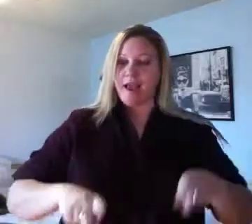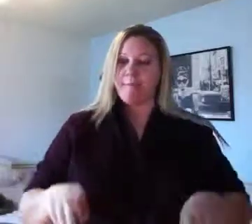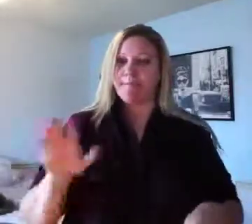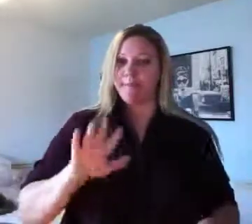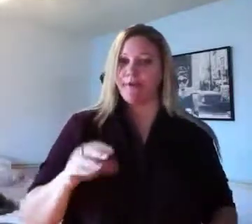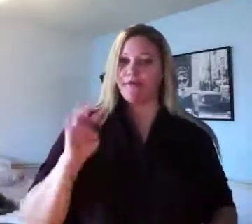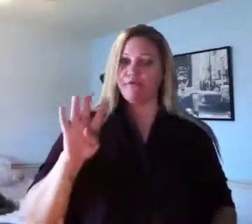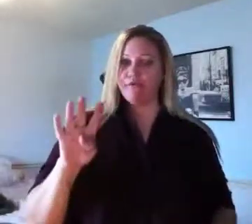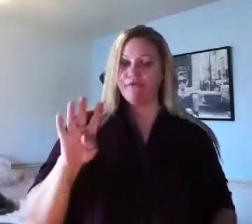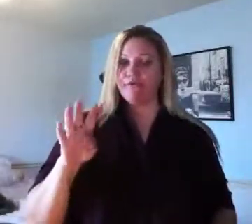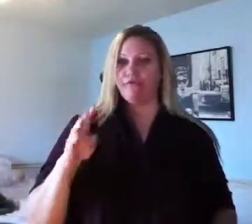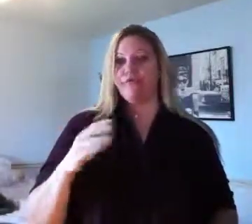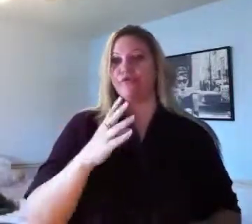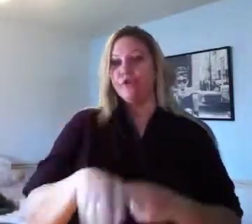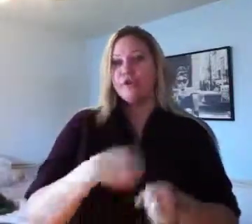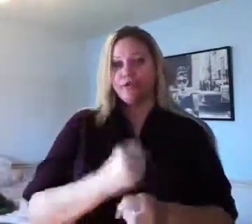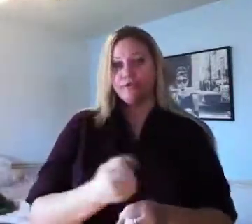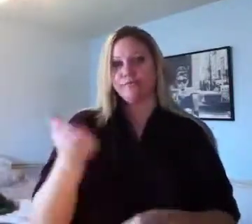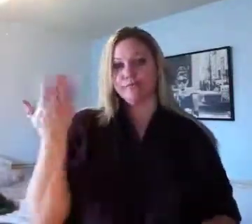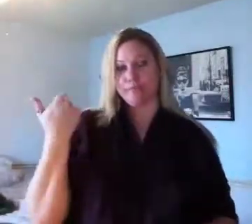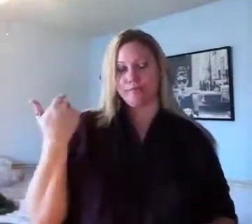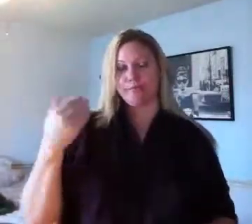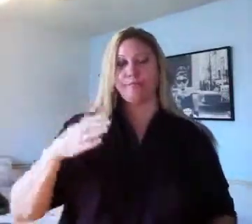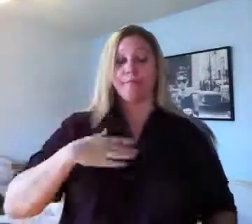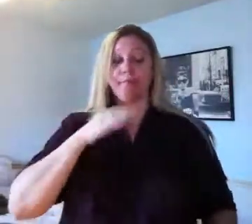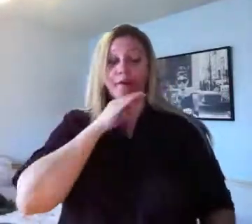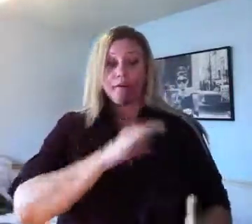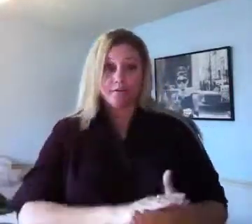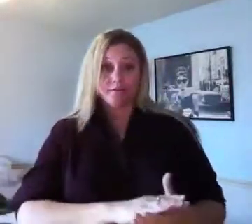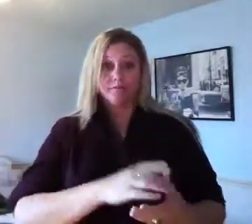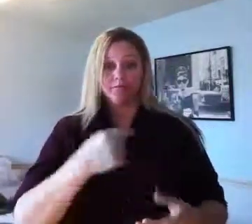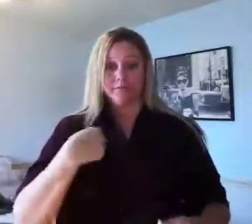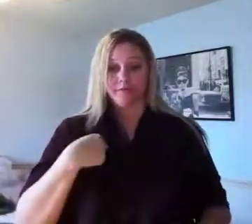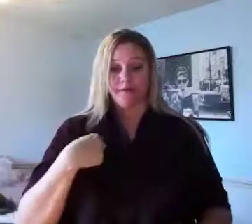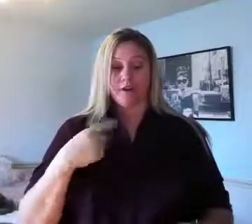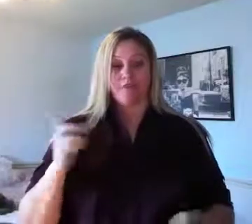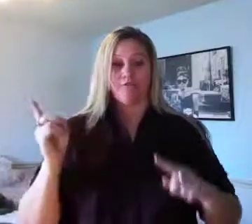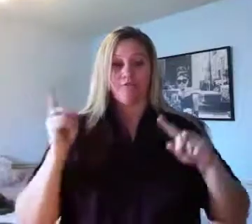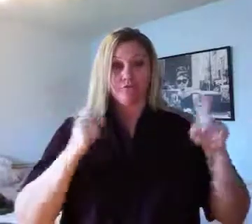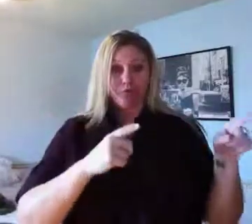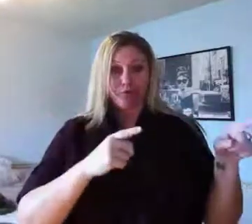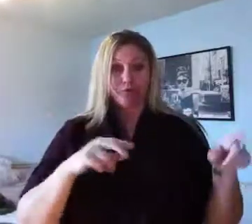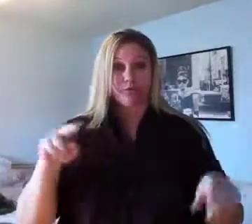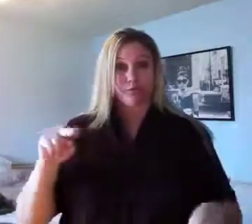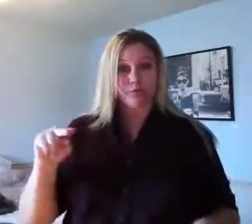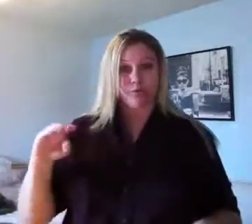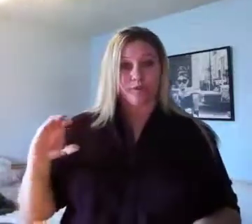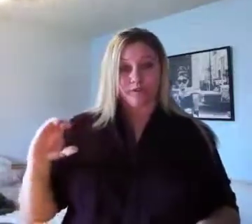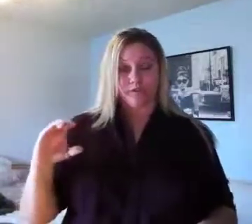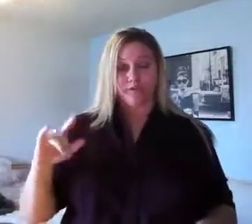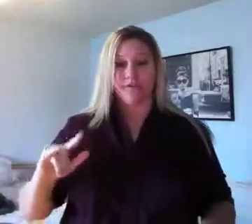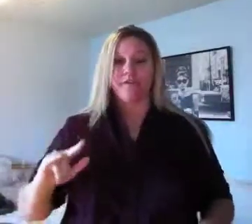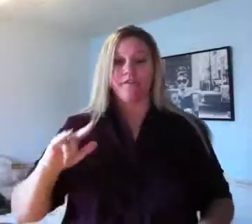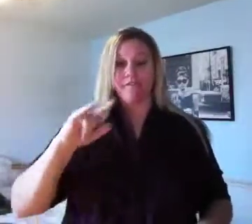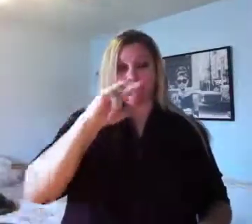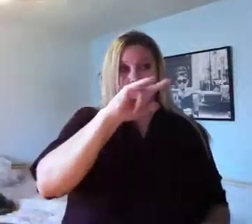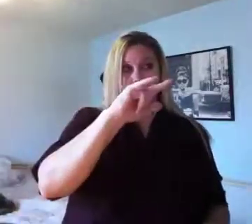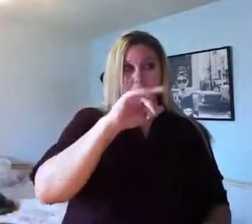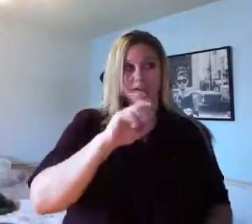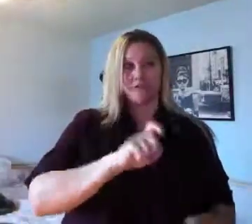supposed to go from Dulles Airport to North Carolina, where we would then fly to Tokyo, Japan, and connect on a flight to Hong